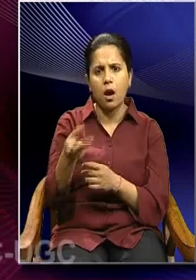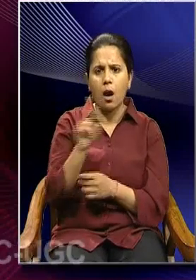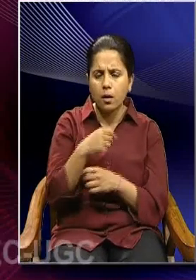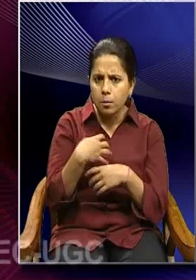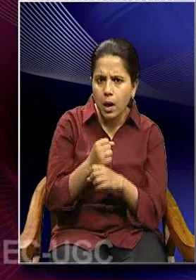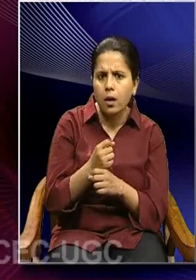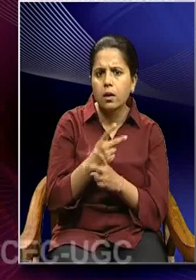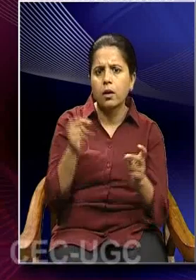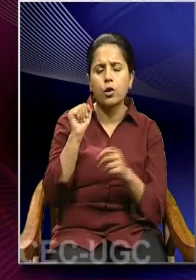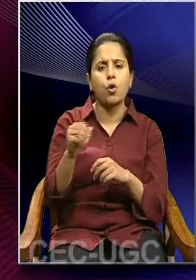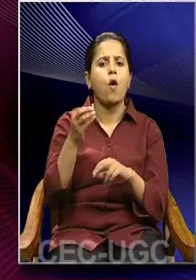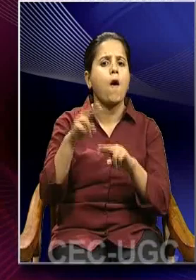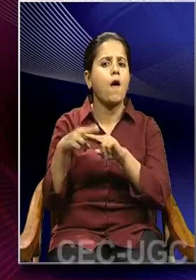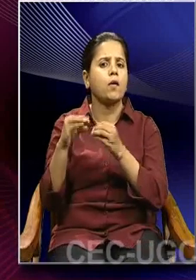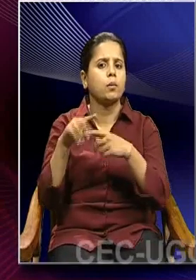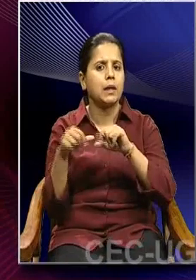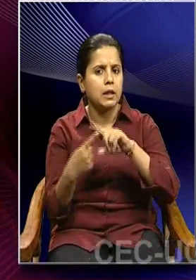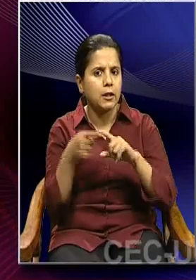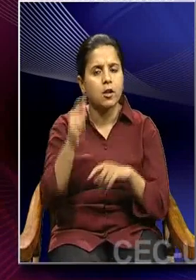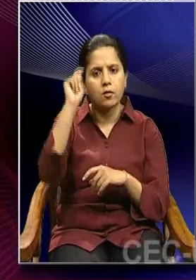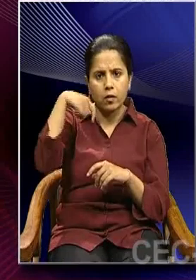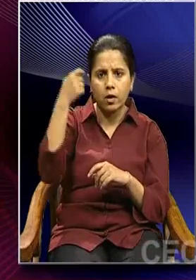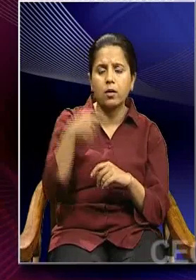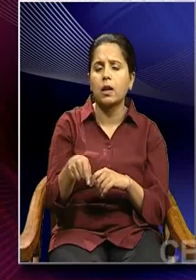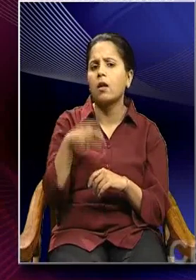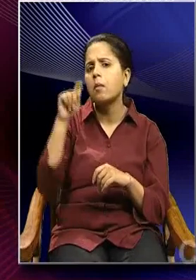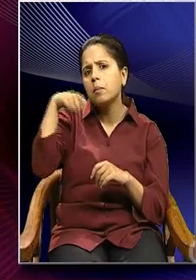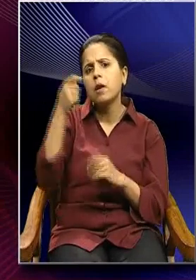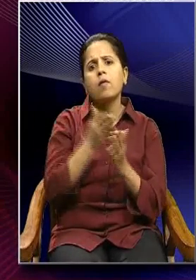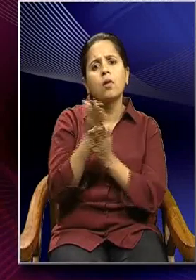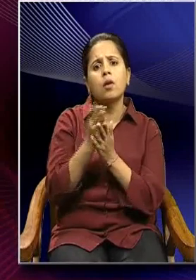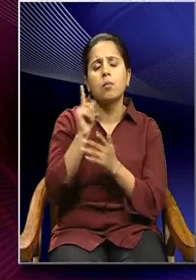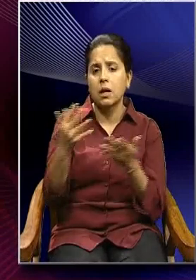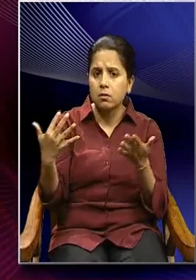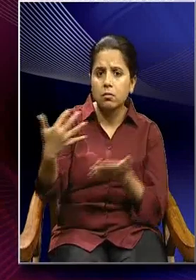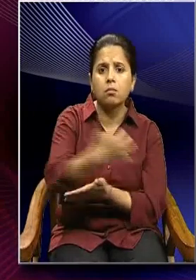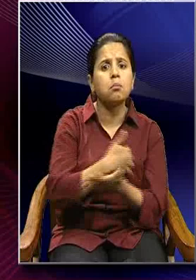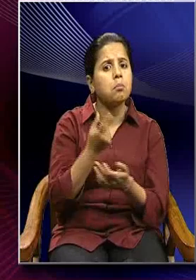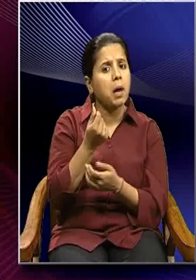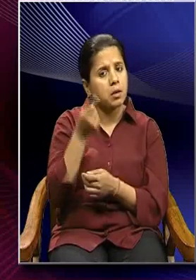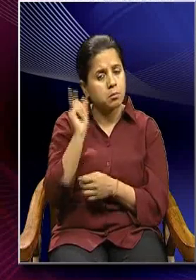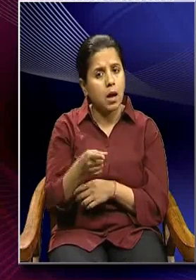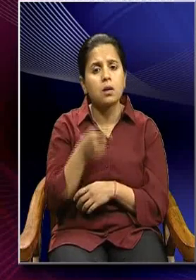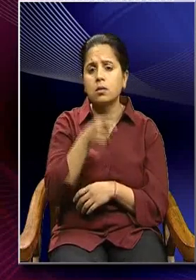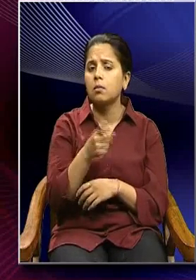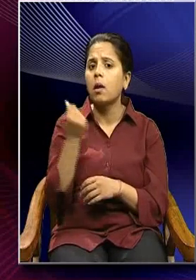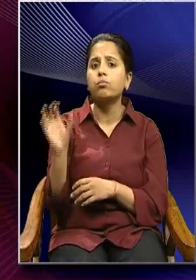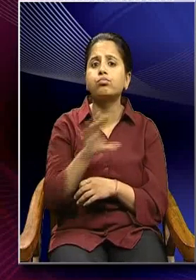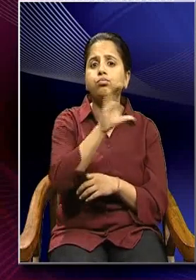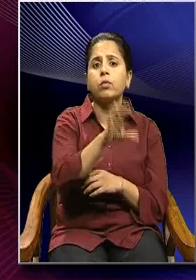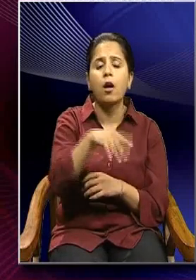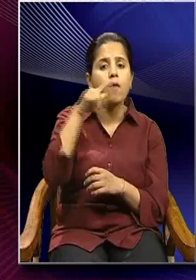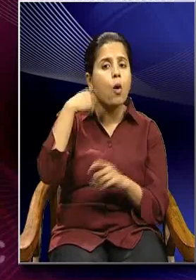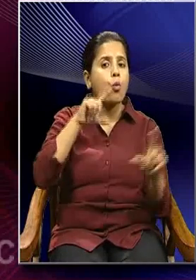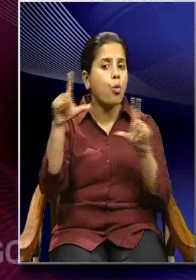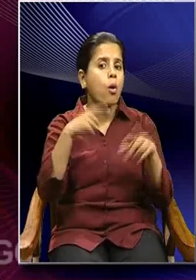of the offbeat films, because film as a medium also had to recover money which was being invested by the